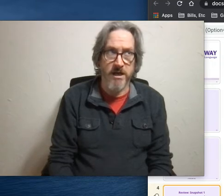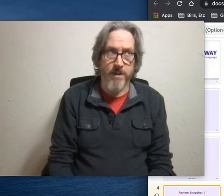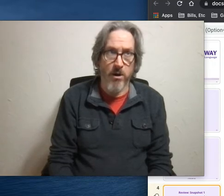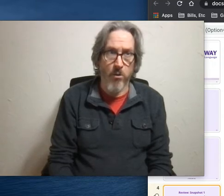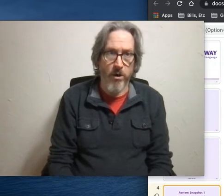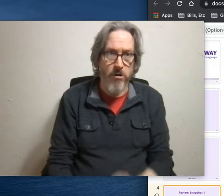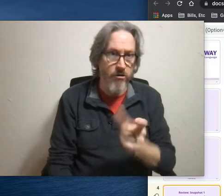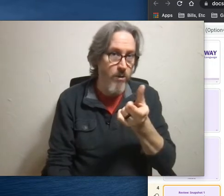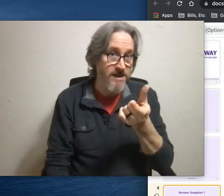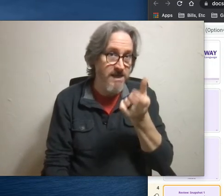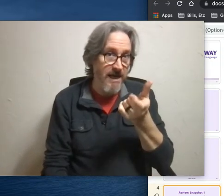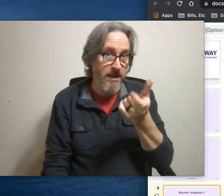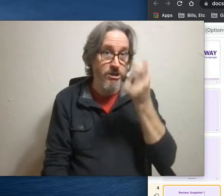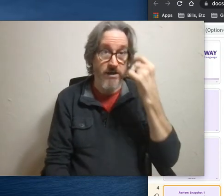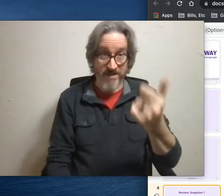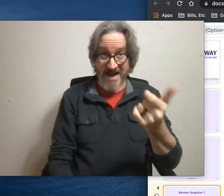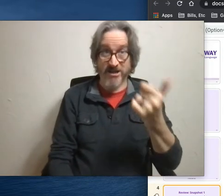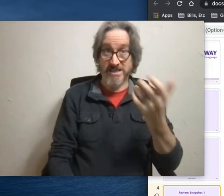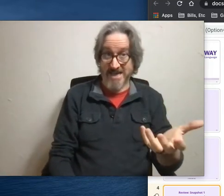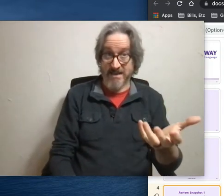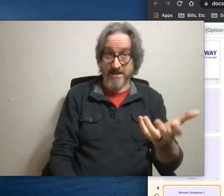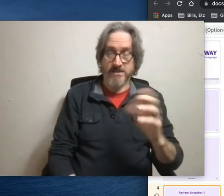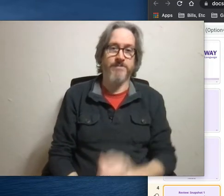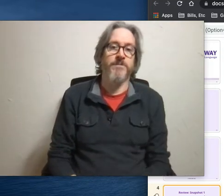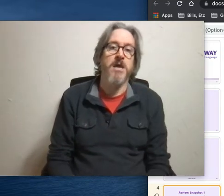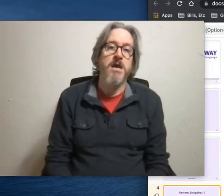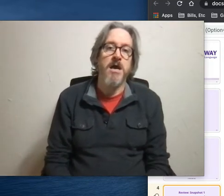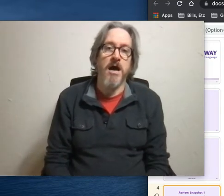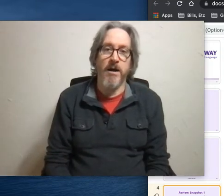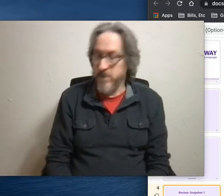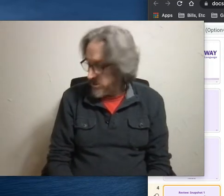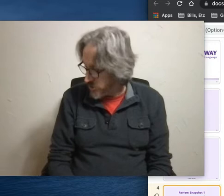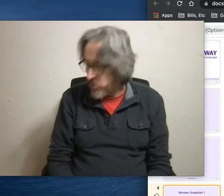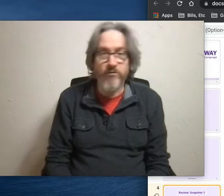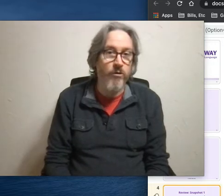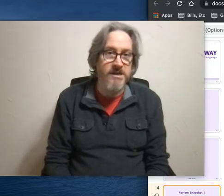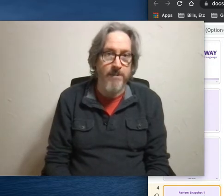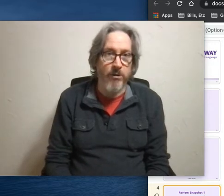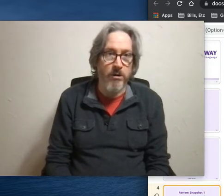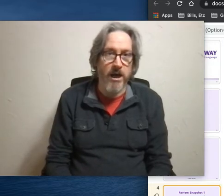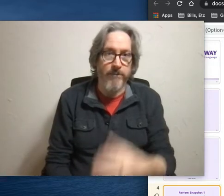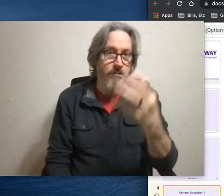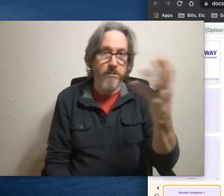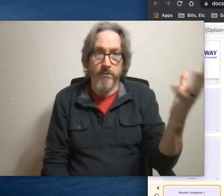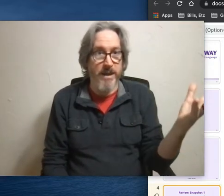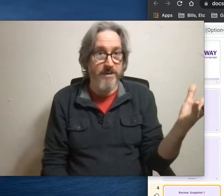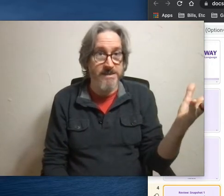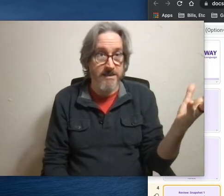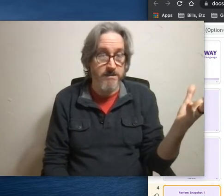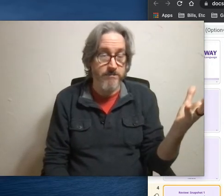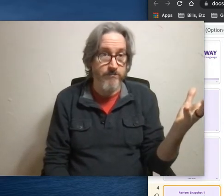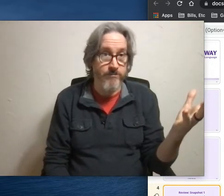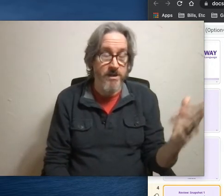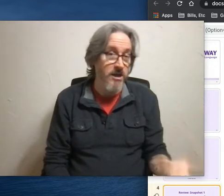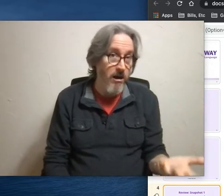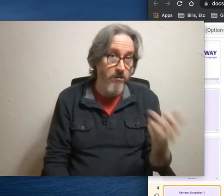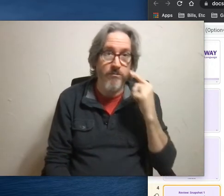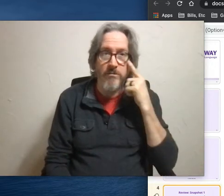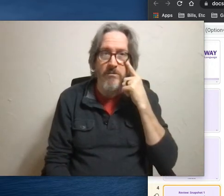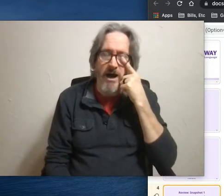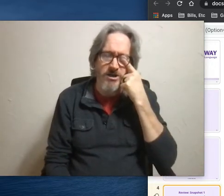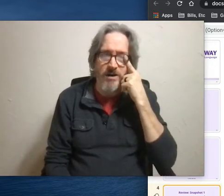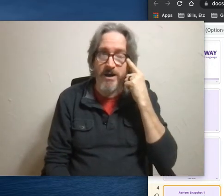to think about what are other ways in English that I could say this. So for example, babysit.